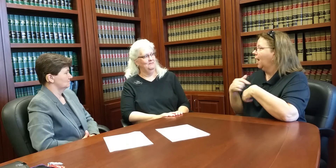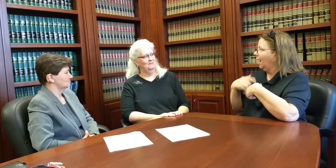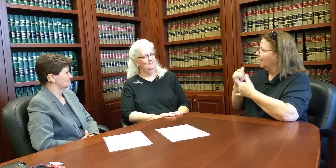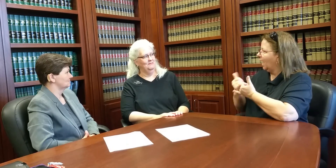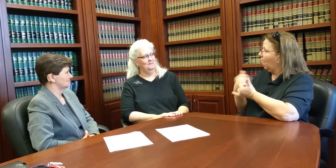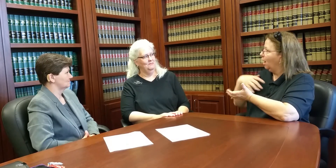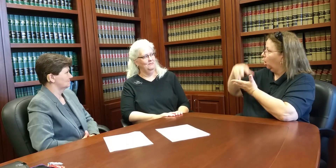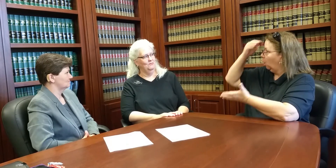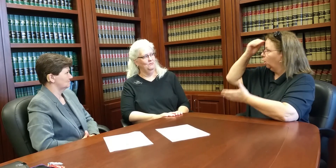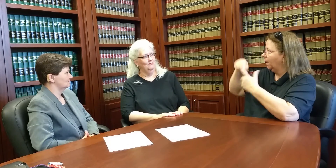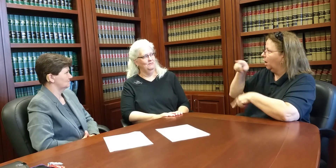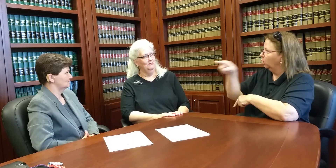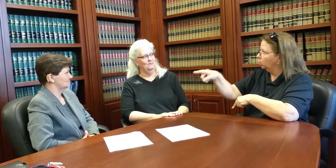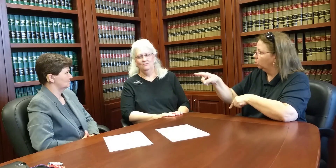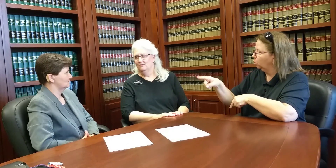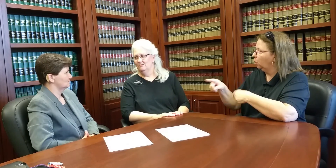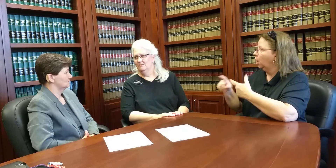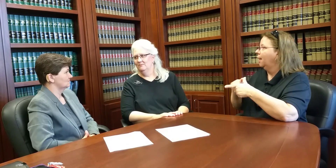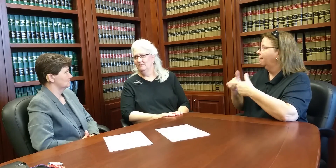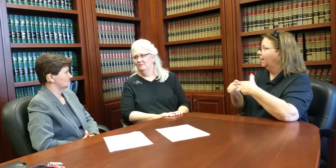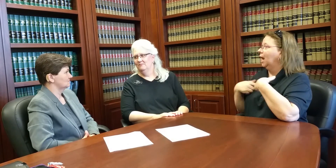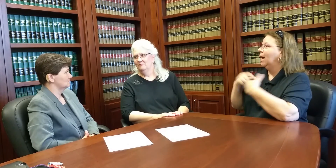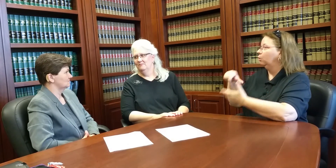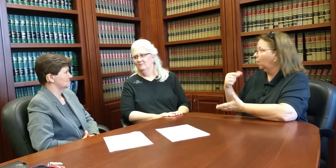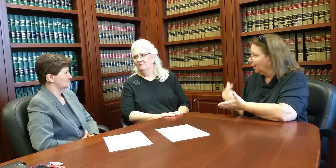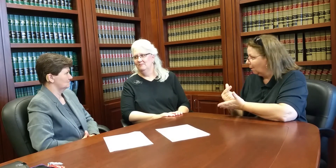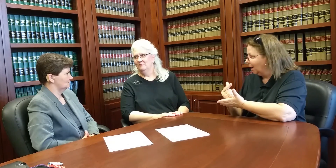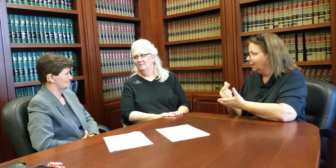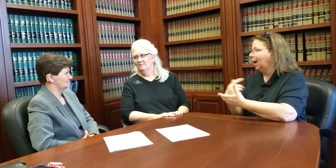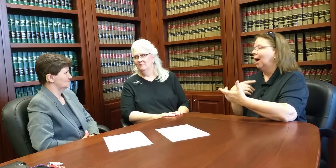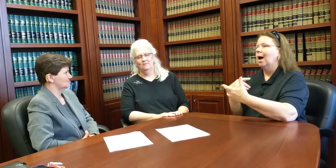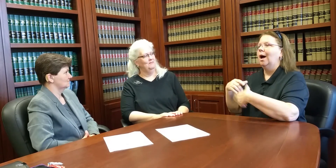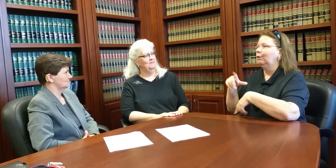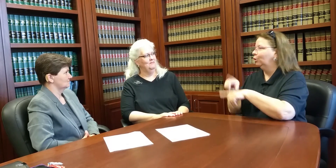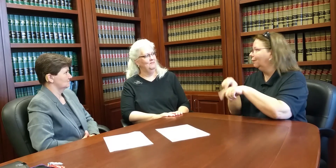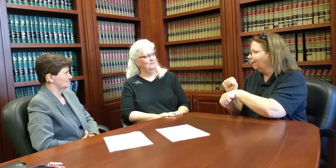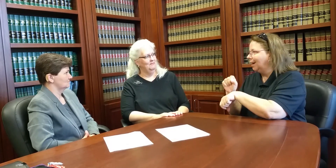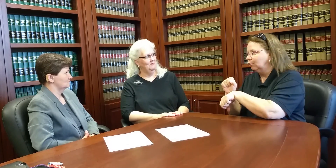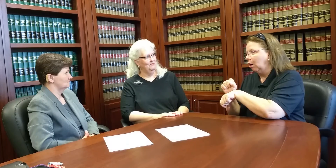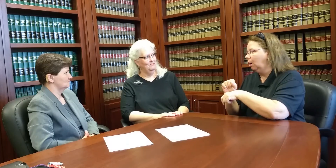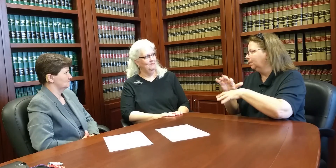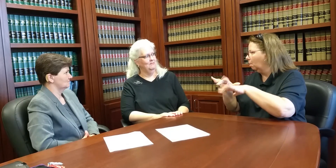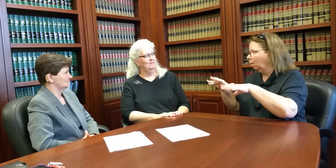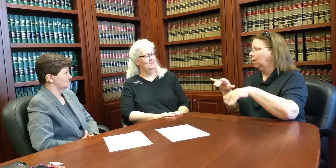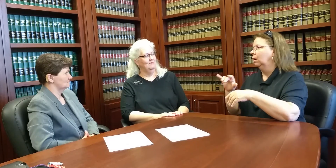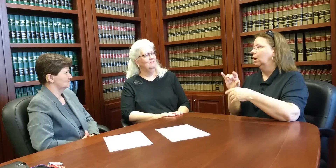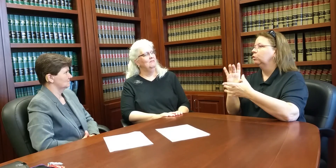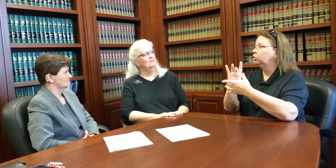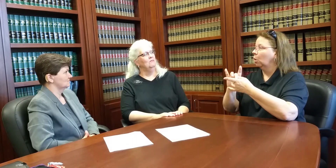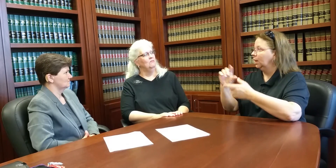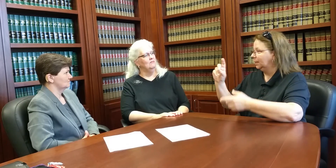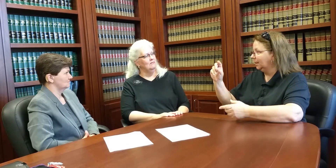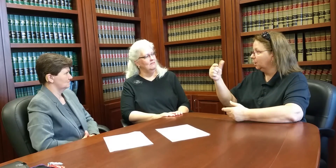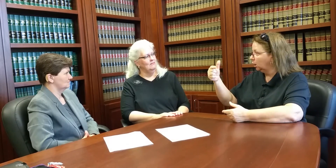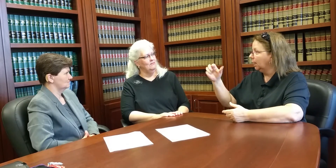That's how I love about you. Then I graduated. I couldn't find job for short